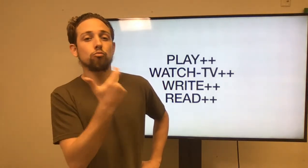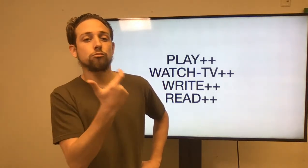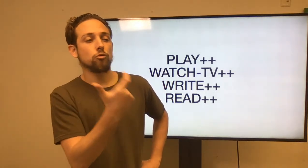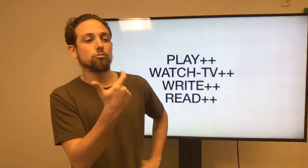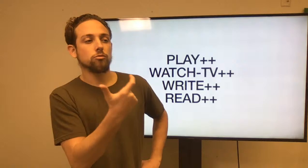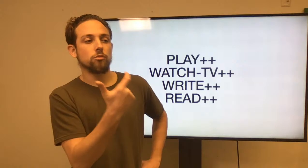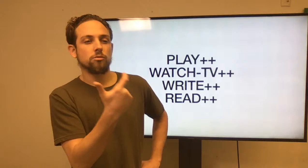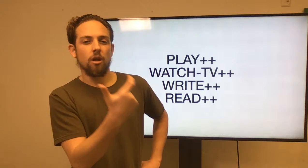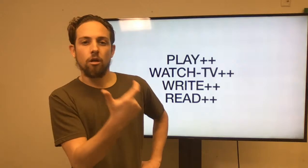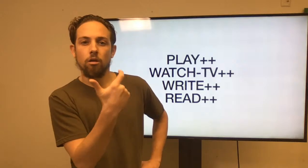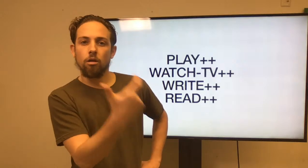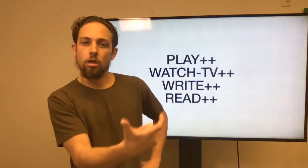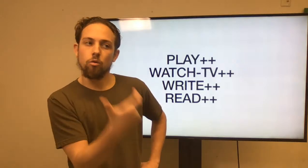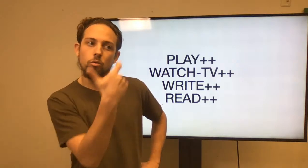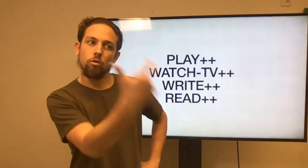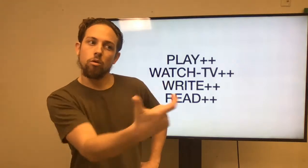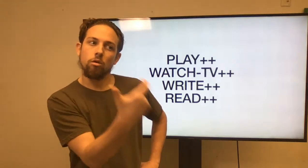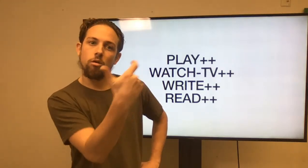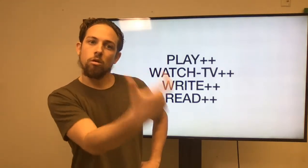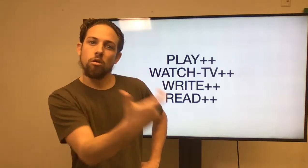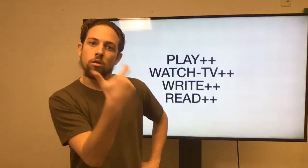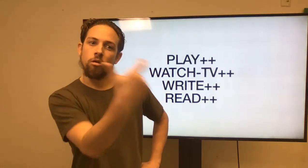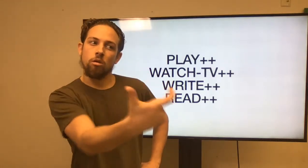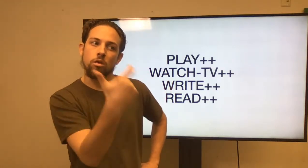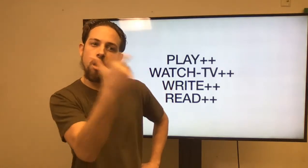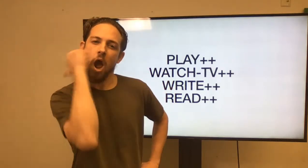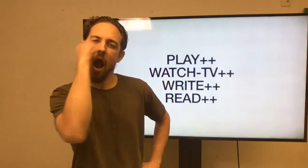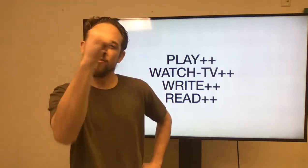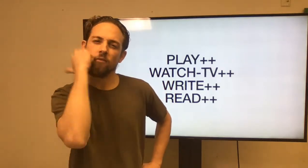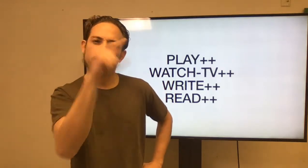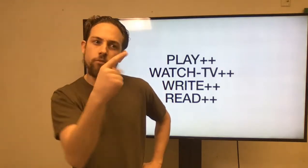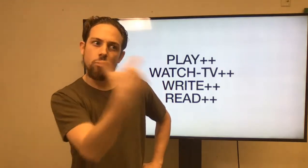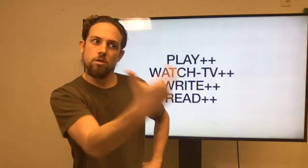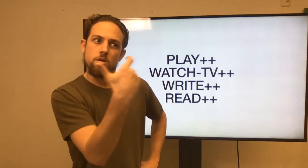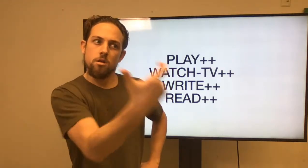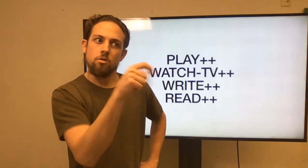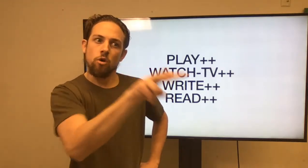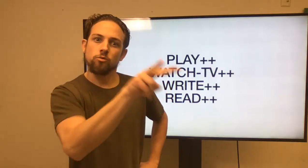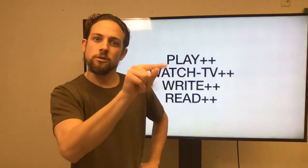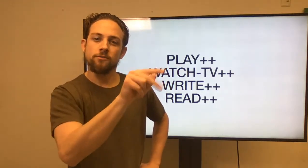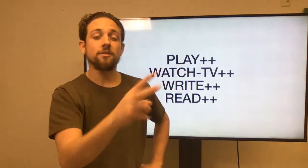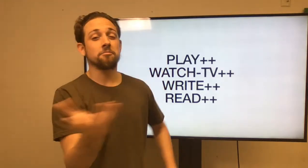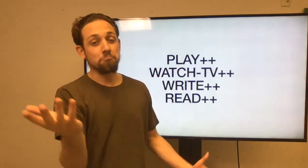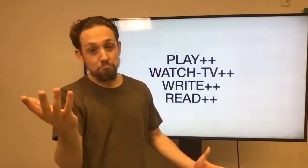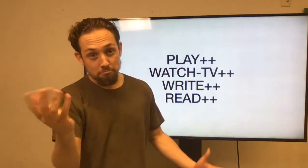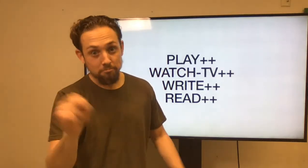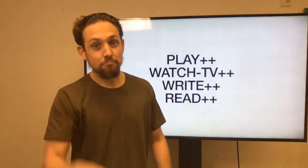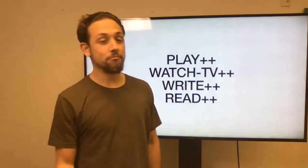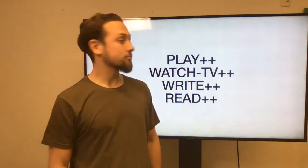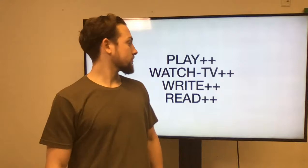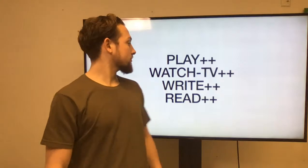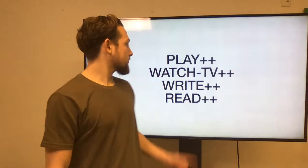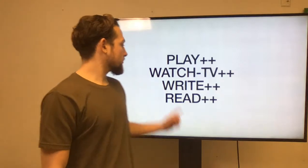right? You can watch TV for a short time, or we can show you watching TV for a long time, or every